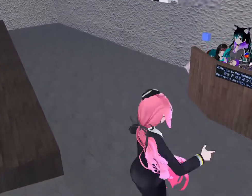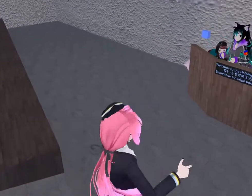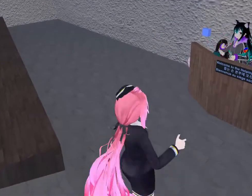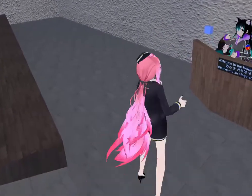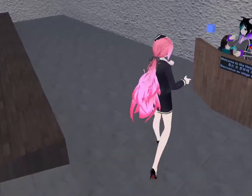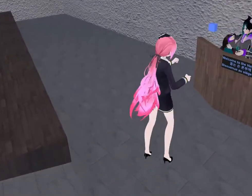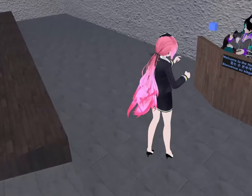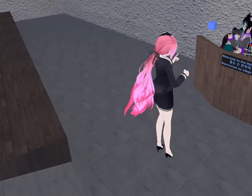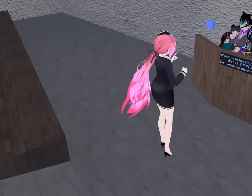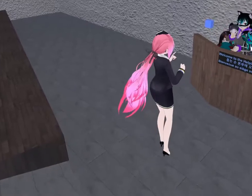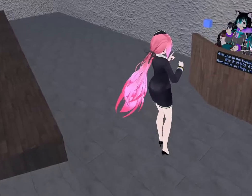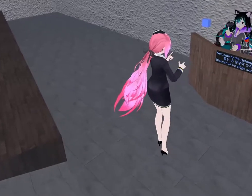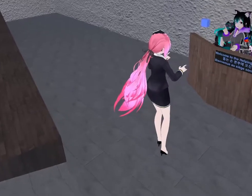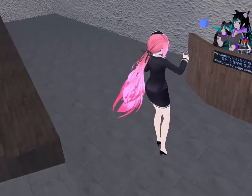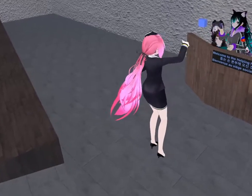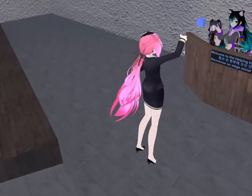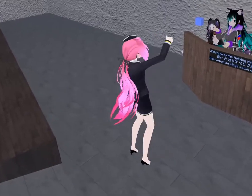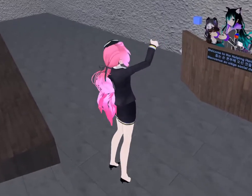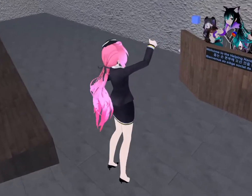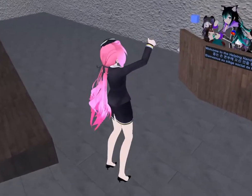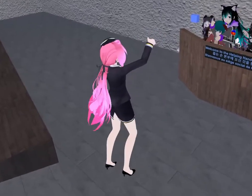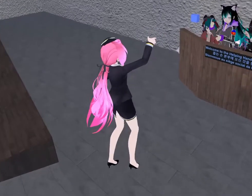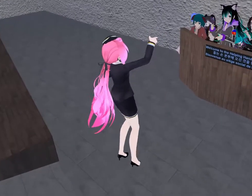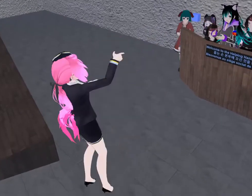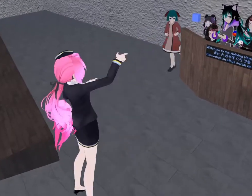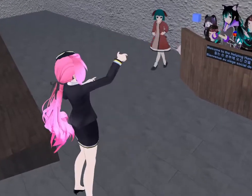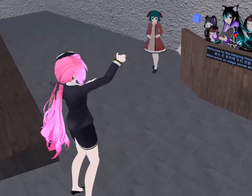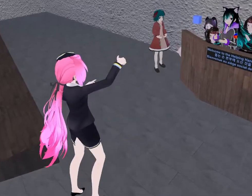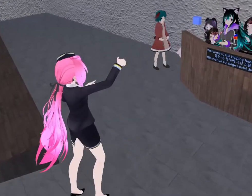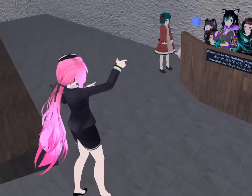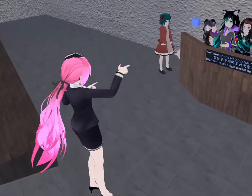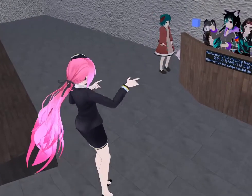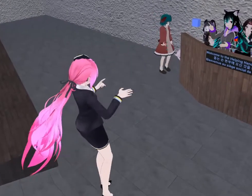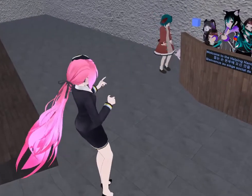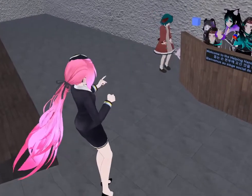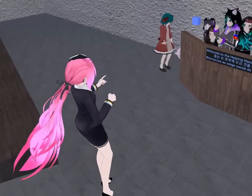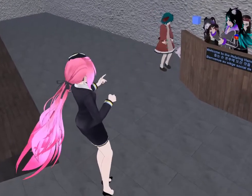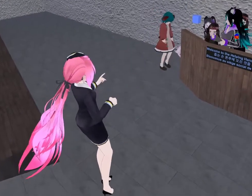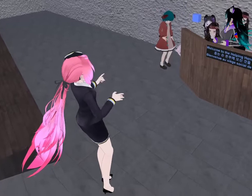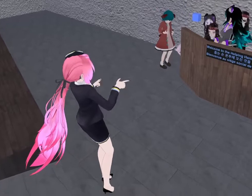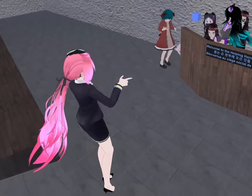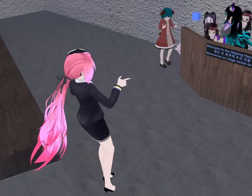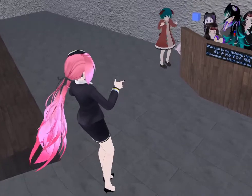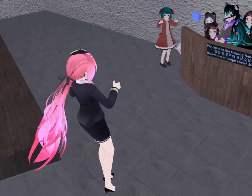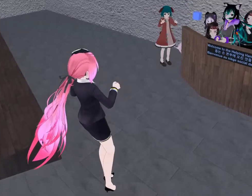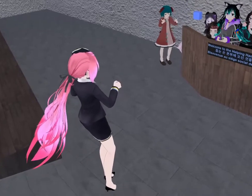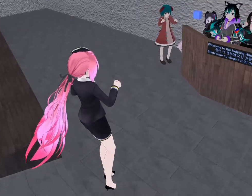standing, and they'll walk up, and they'll be You like, guys are getting so loud. where's everyone? Where is What everyone? do you think of that idea of having the